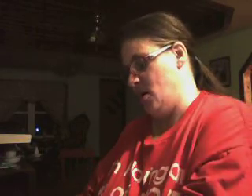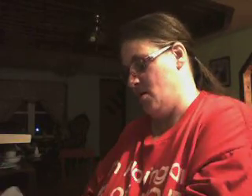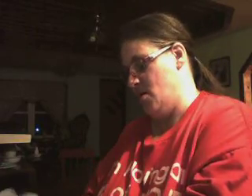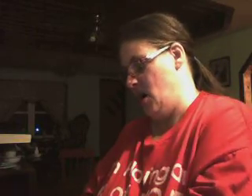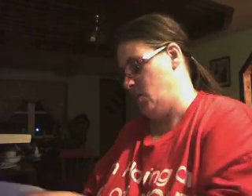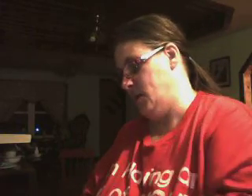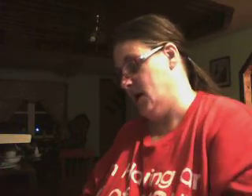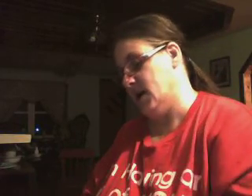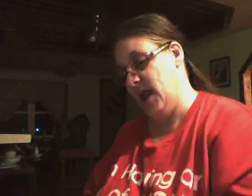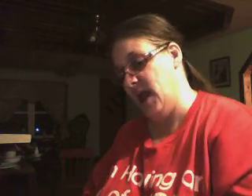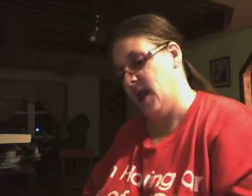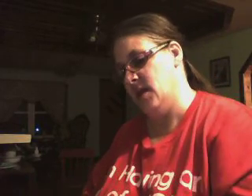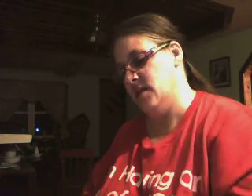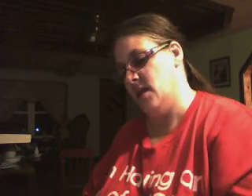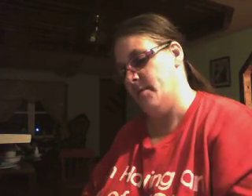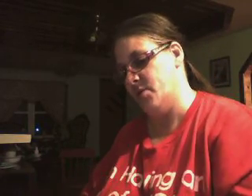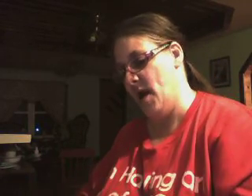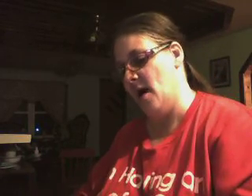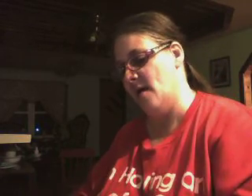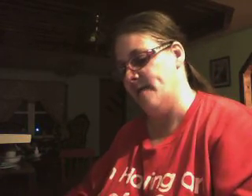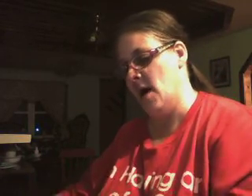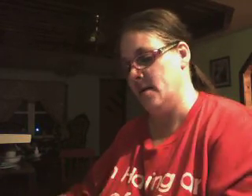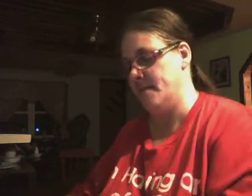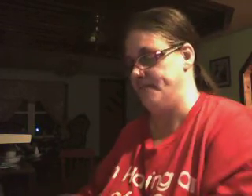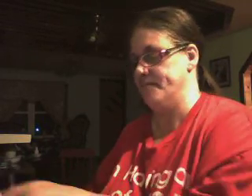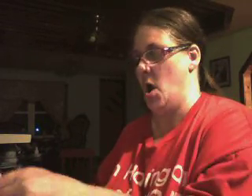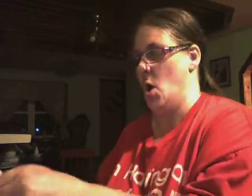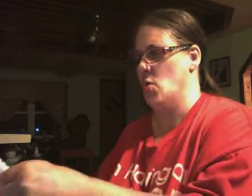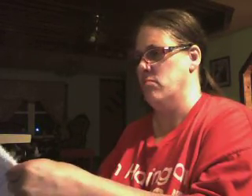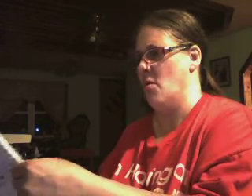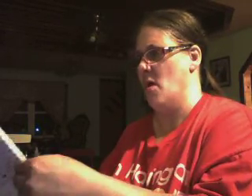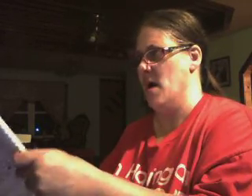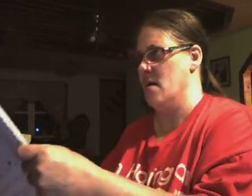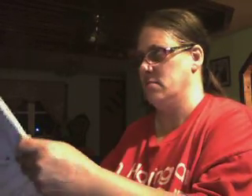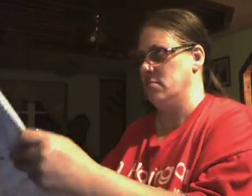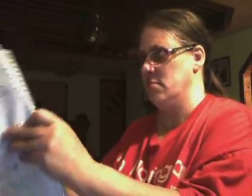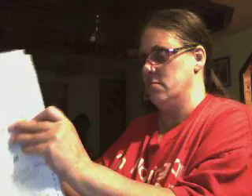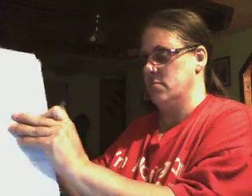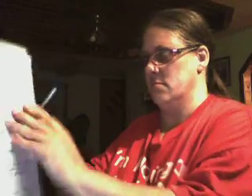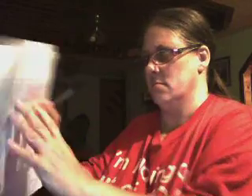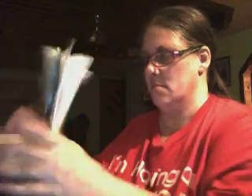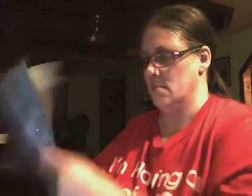And we're on again, number 12. Oh boy.